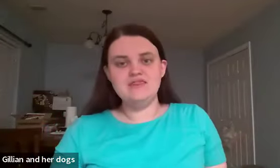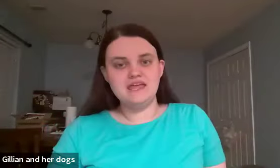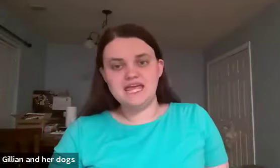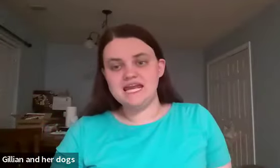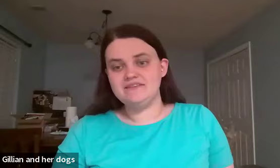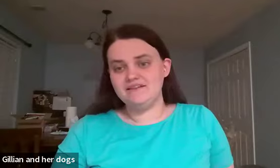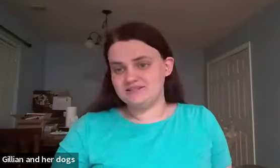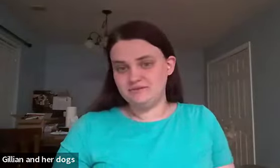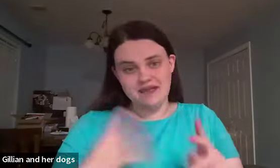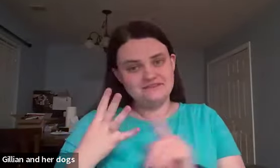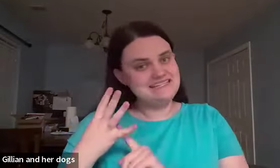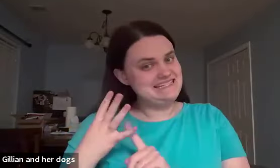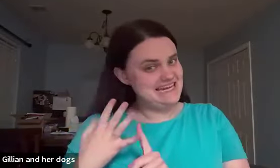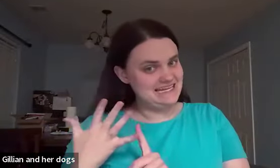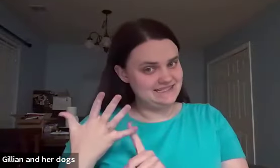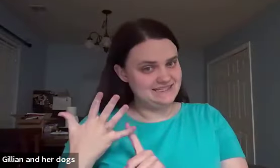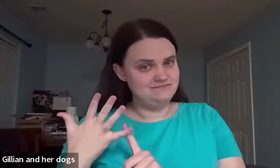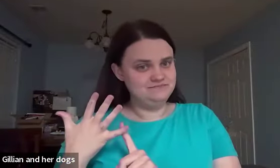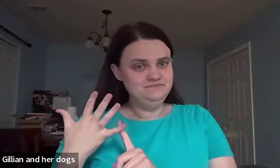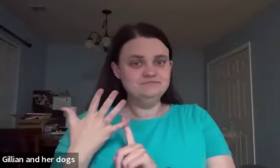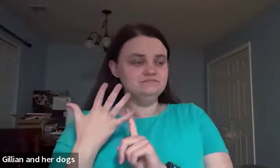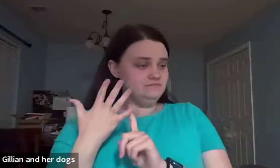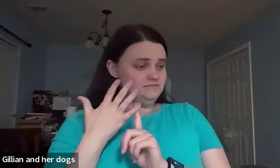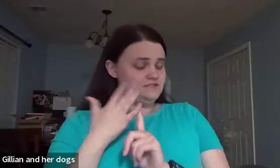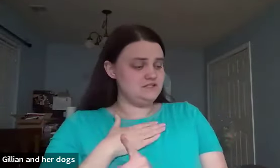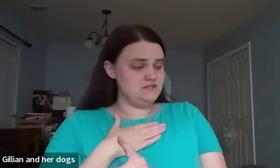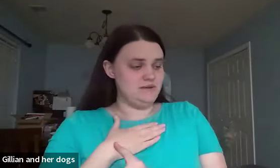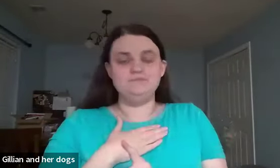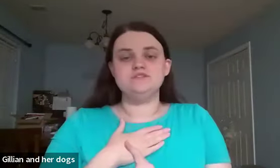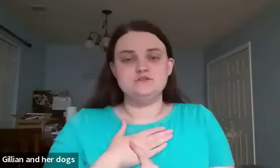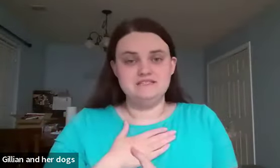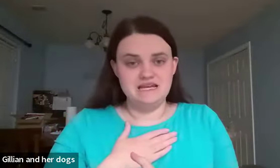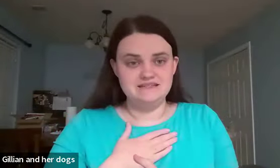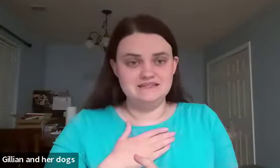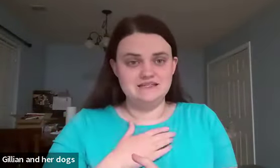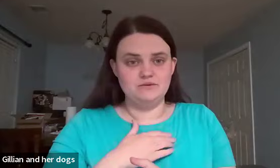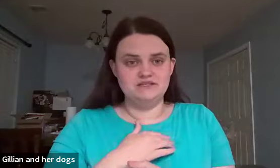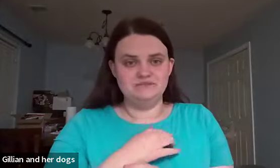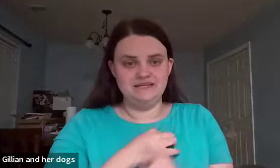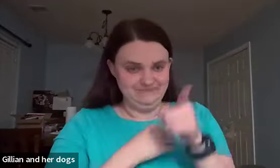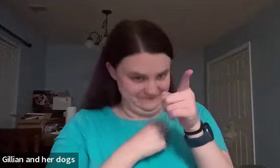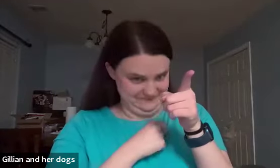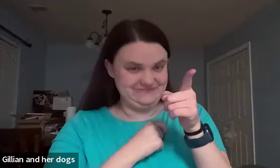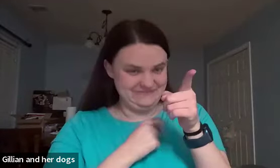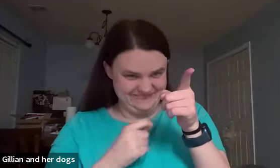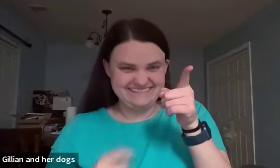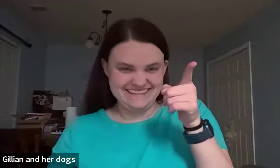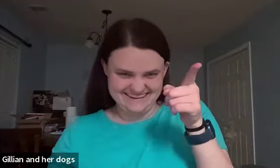And then the last one we have is dance. Excuse me. So dance is going to be, there